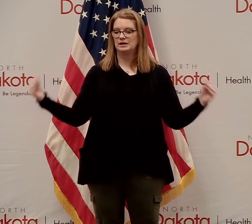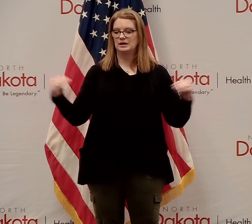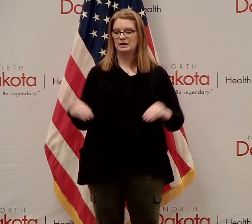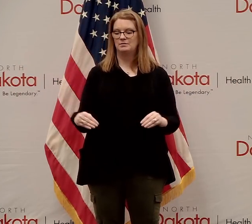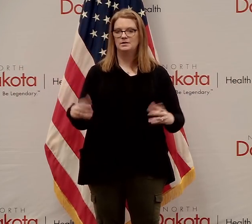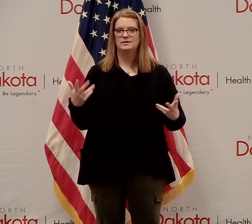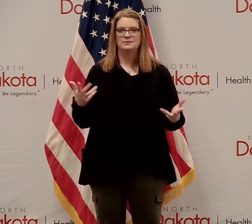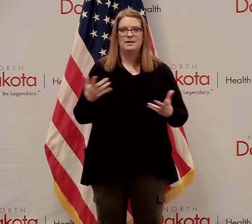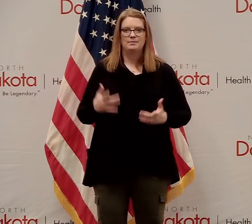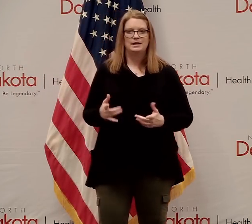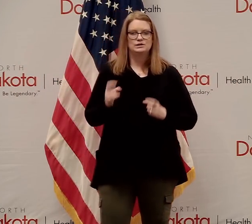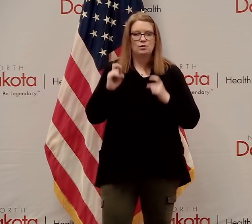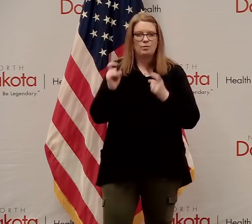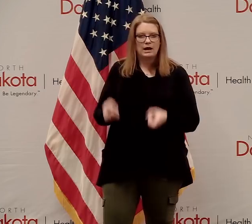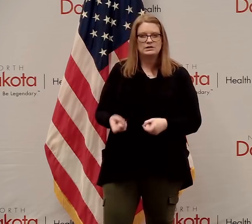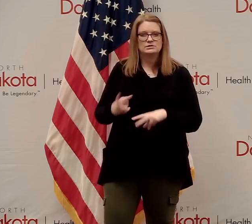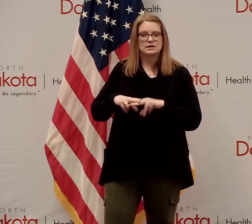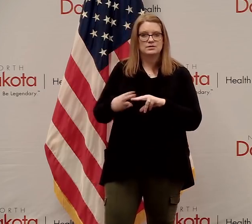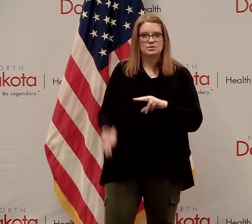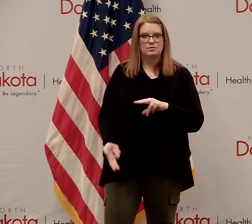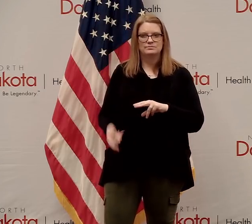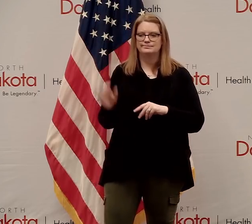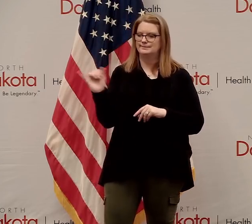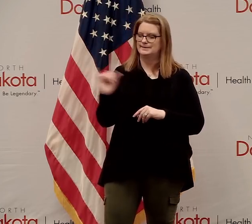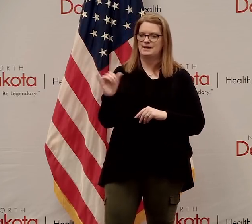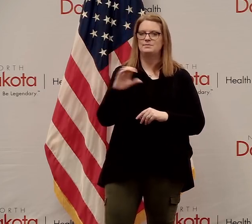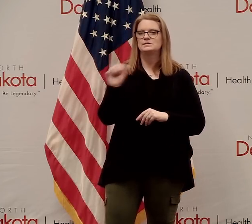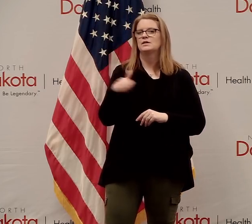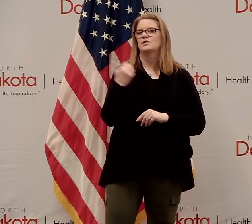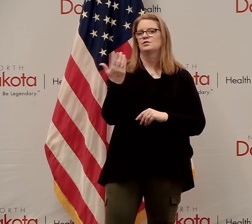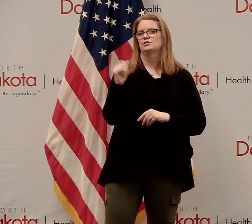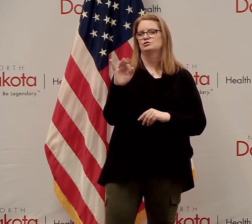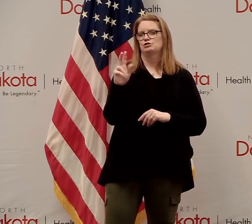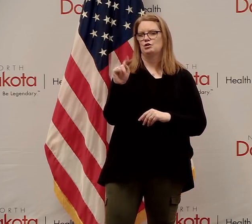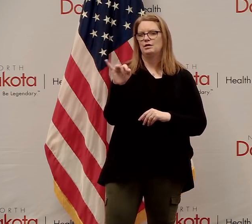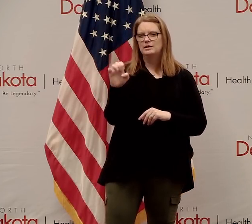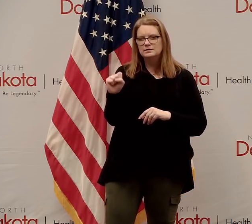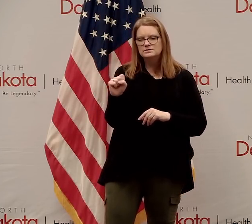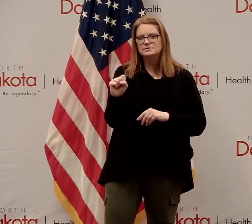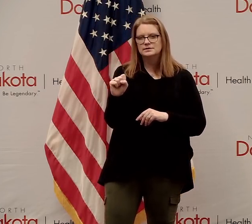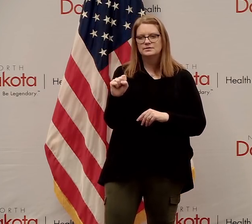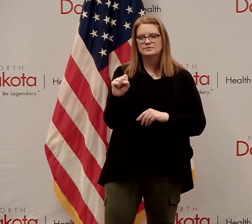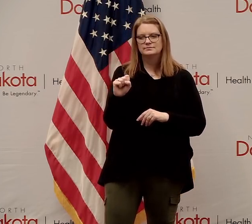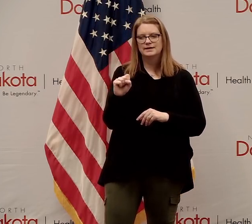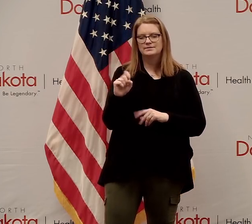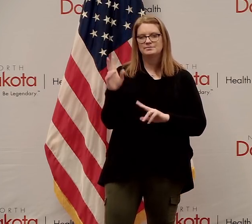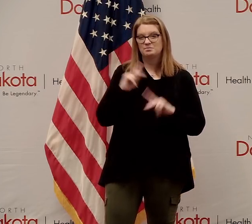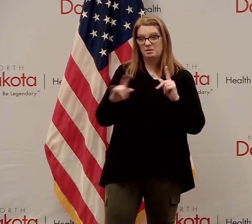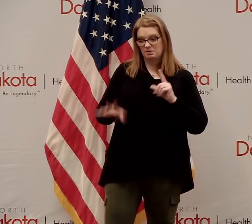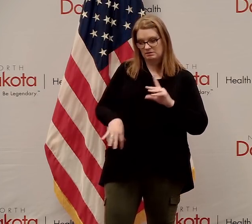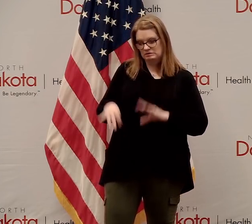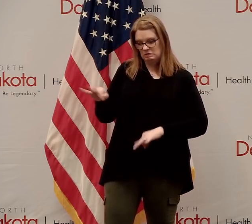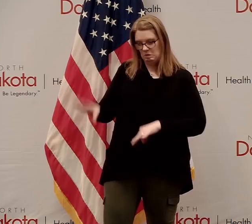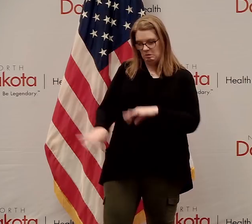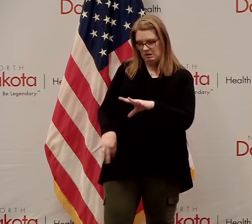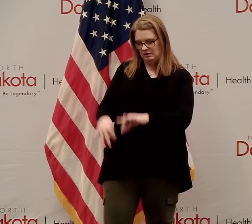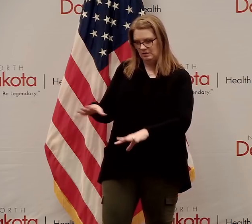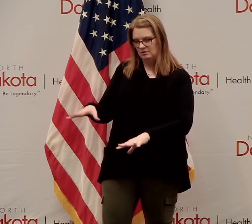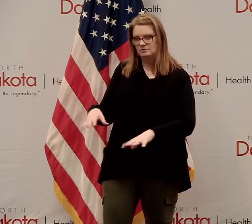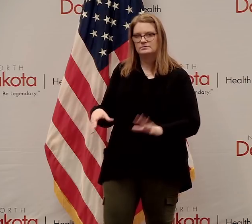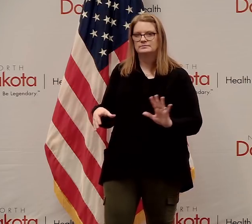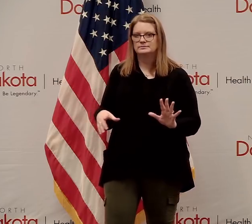drop-offs or donations have gone down, just like they have for all charities. But I would say for anybody out there that